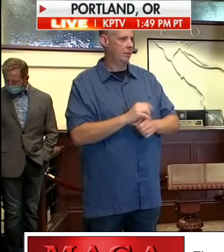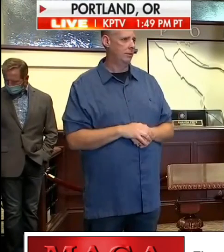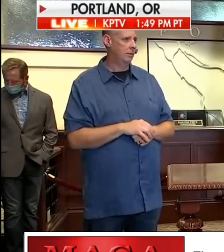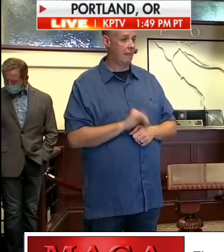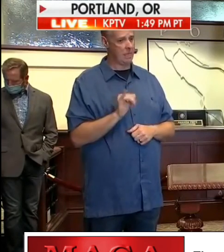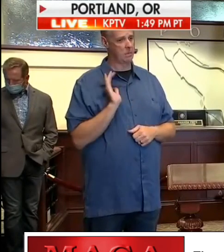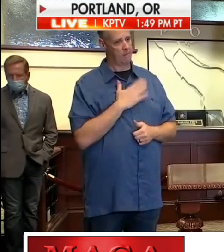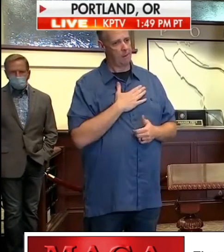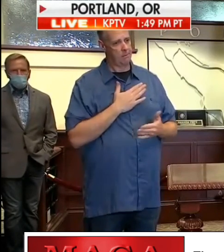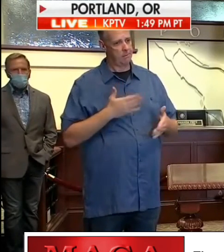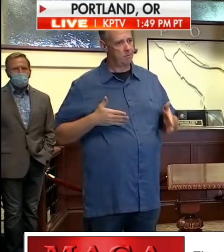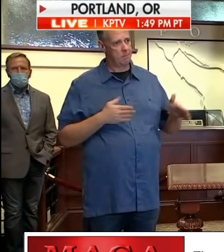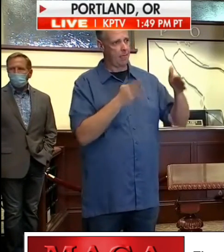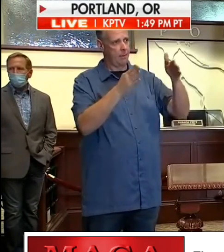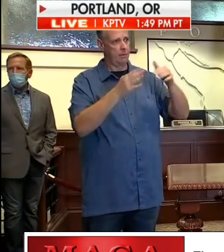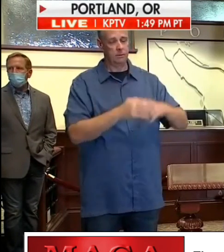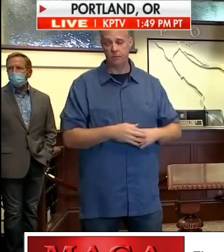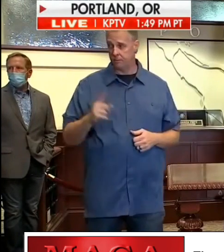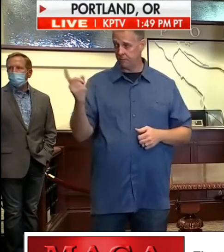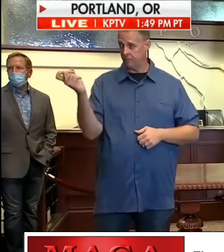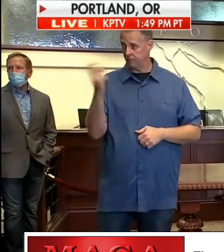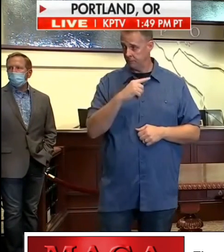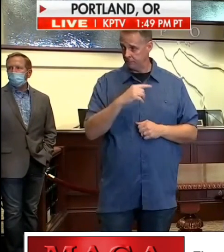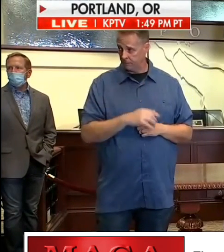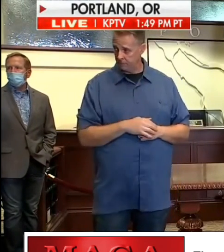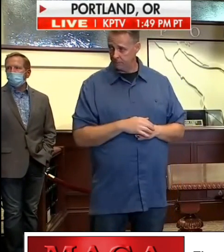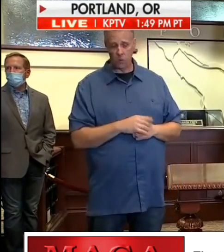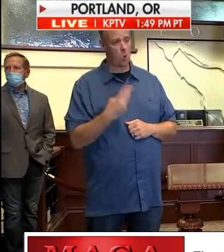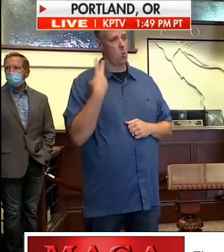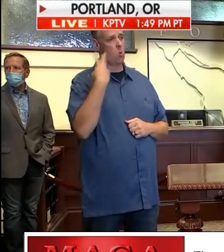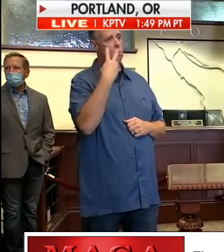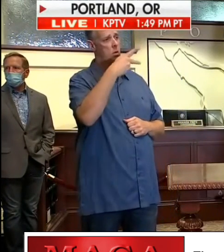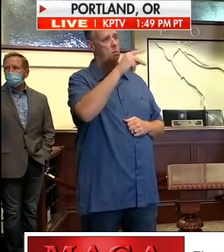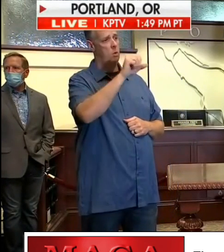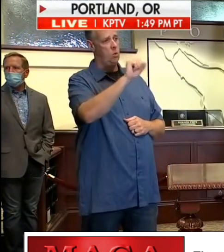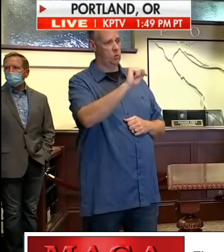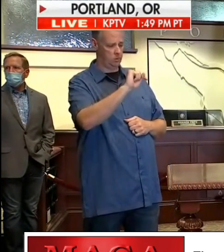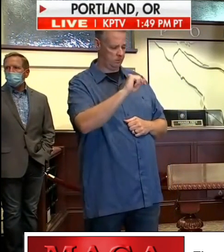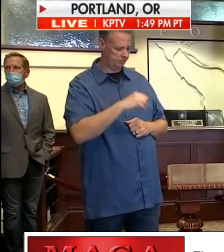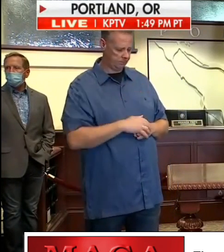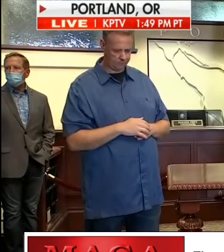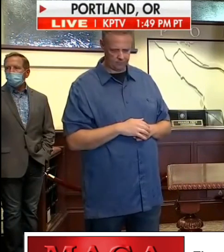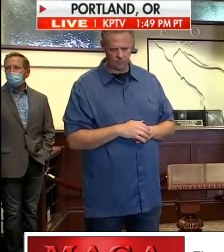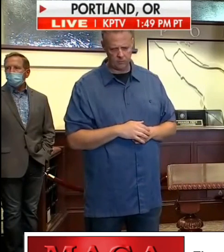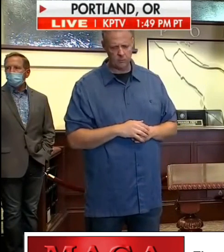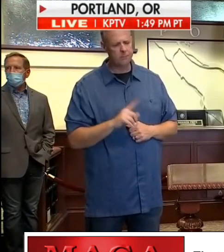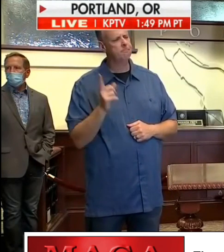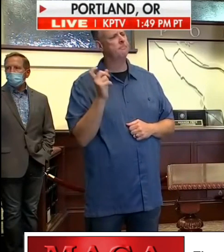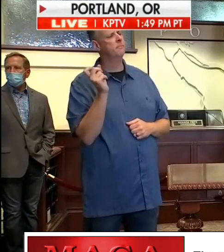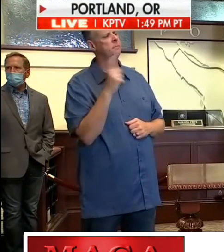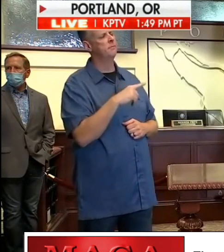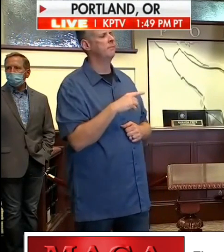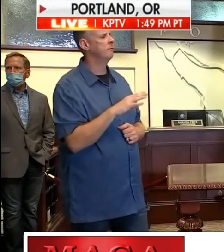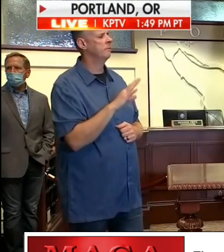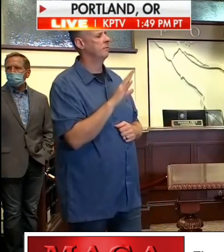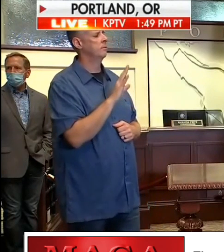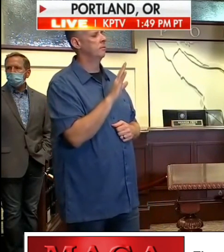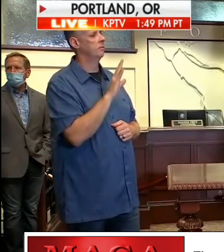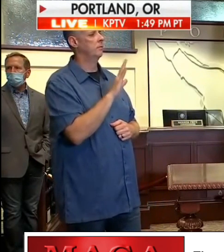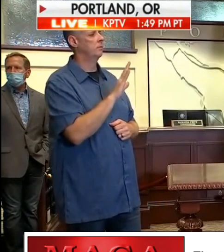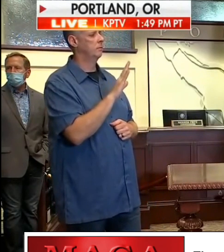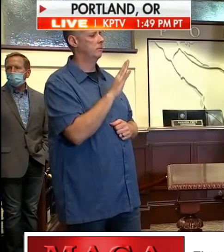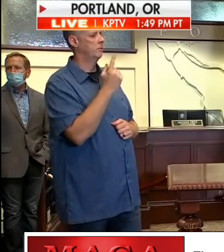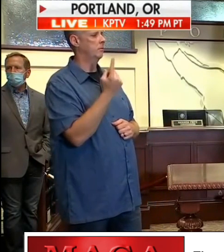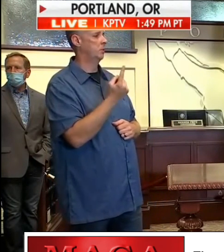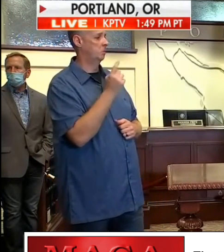on. Mayor Wheeler, I've got to be here. Yes, sir. So there was just sort of this palpable sense of, you know,